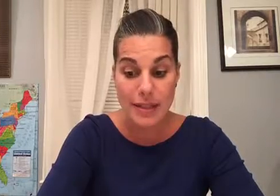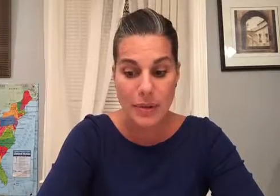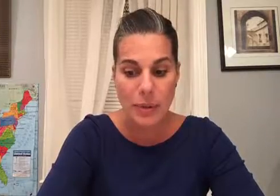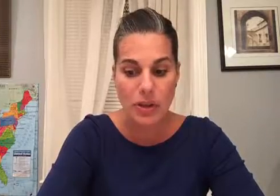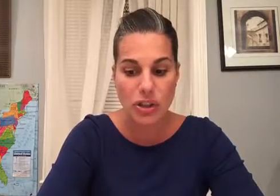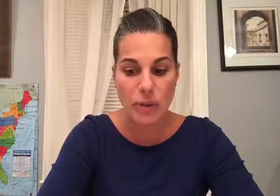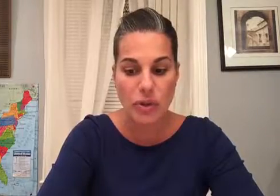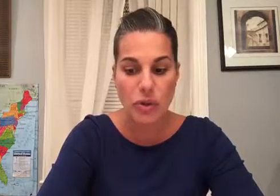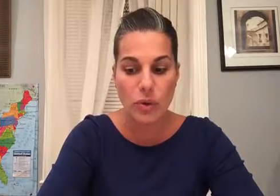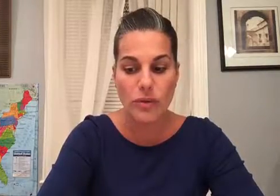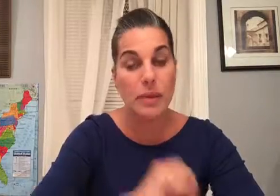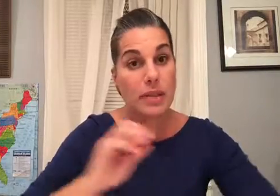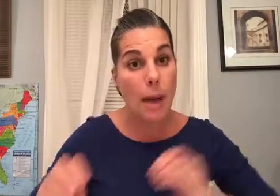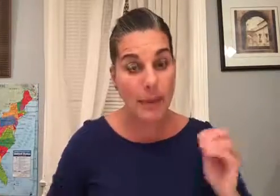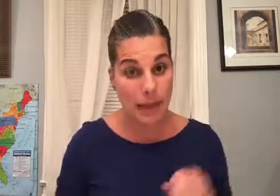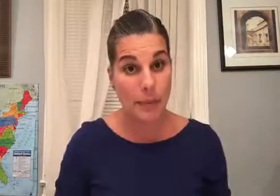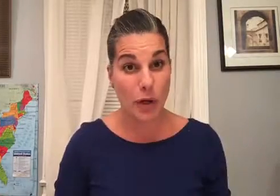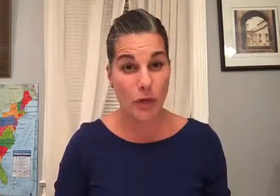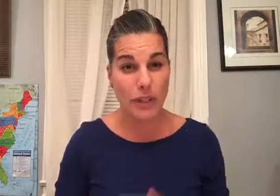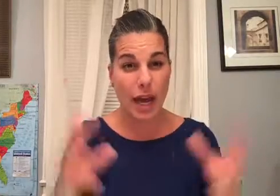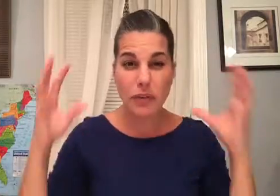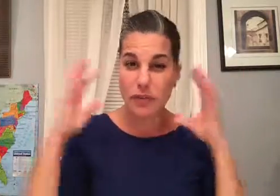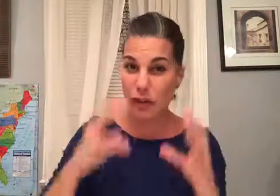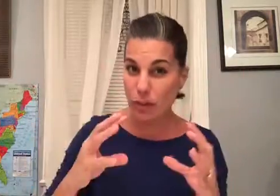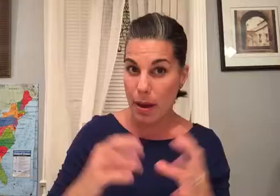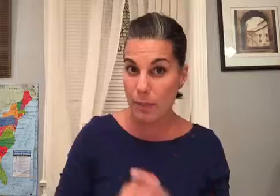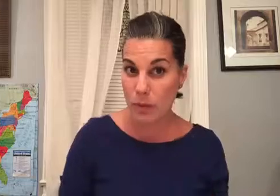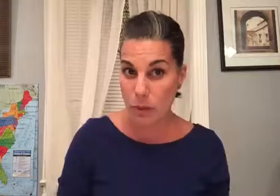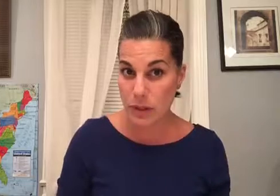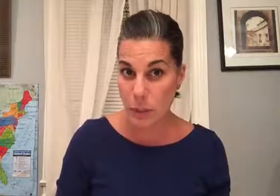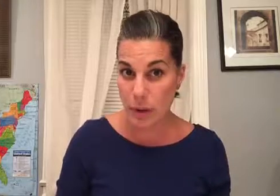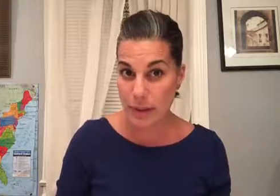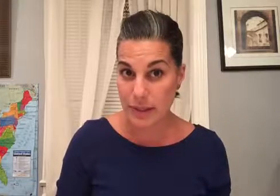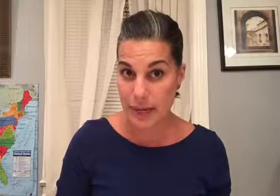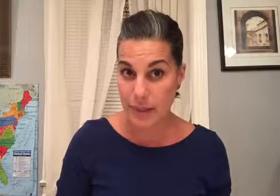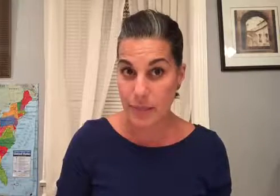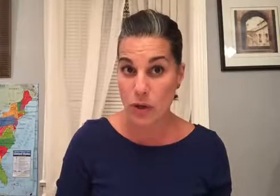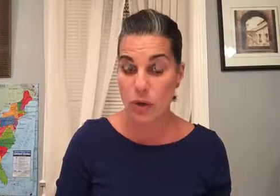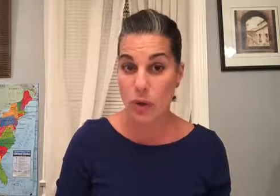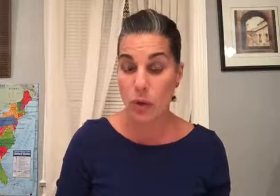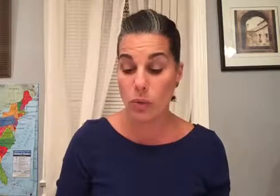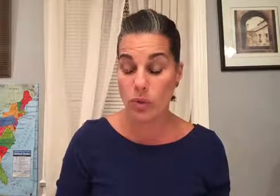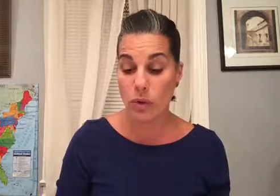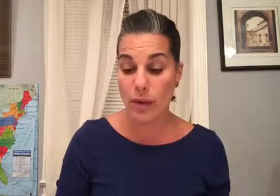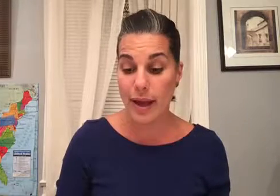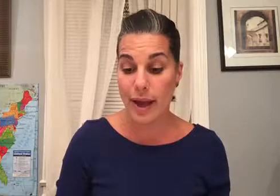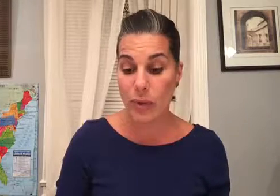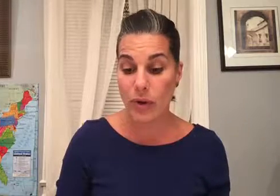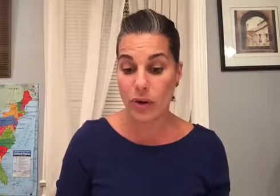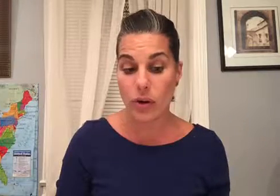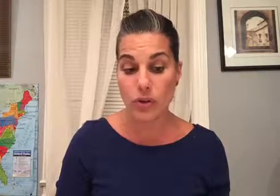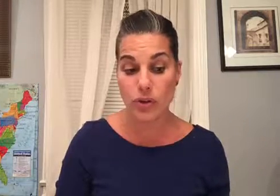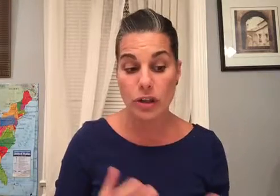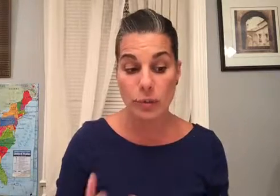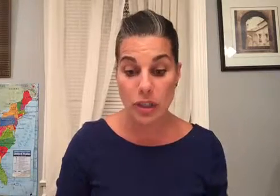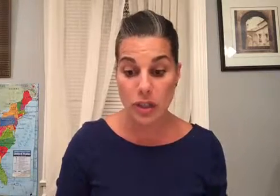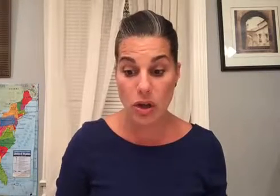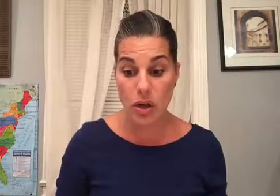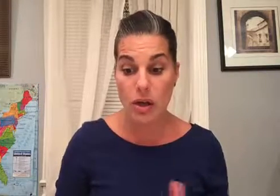though, I want to share with you some of the topics that we went over to kind of refresh your memory what we spoke about today. So during our culture and community talk,